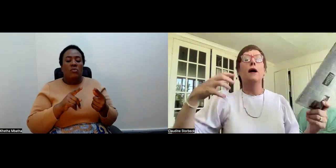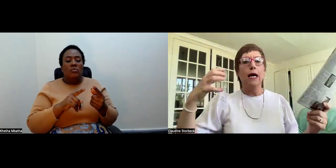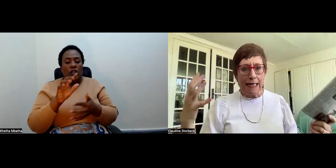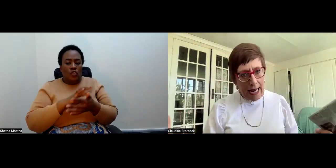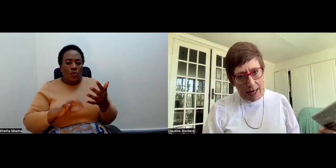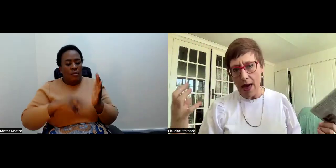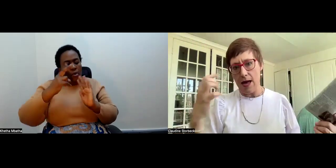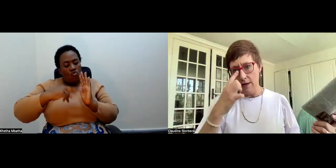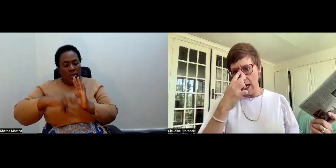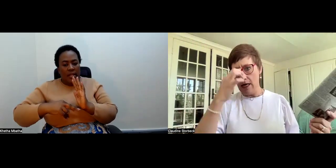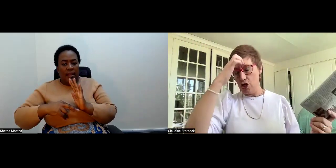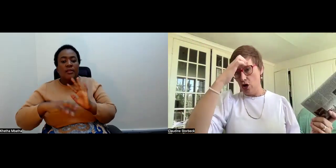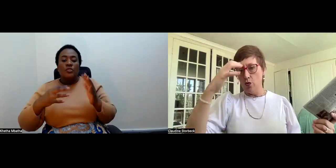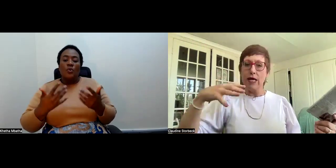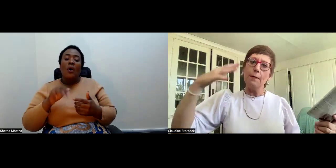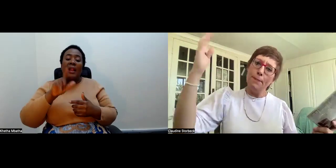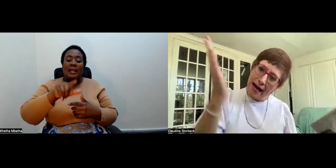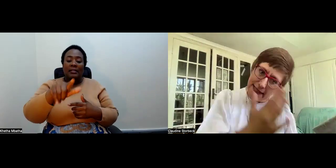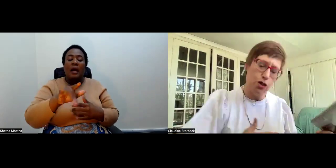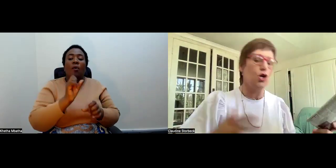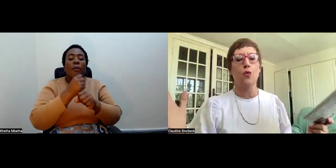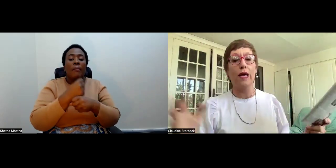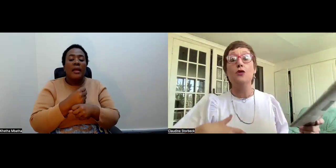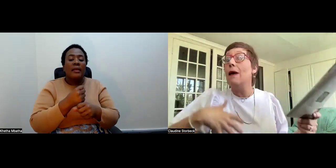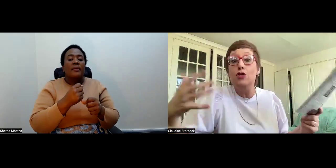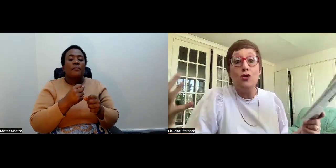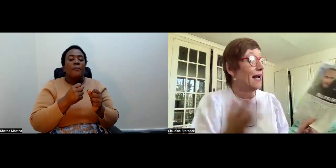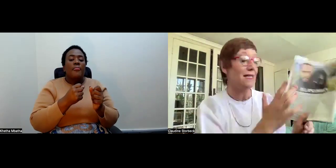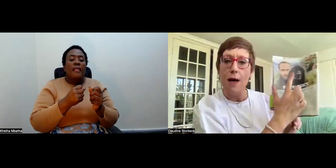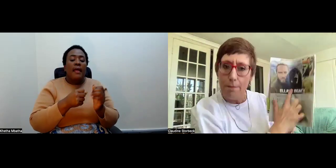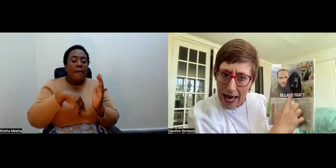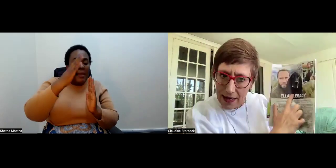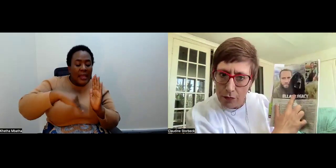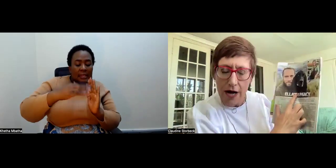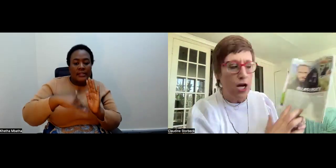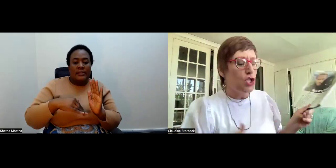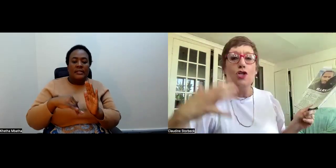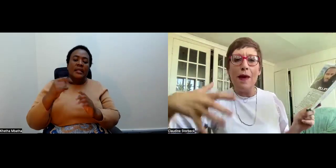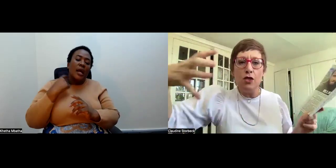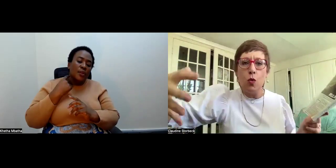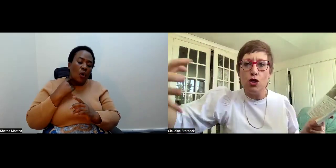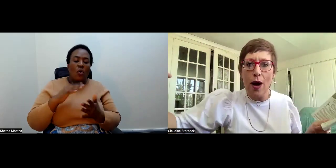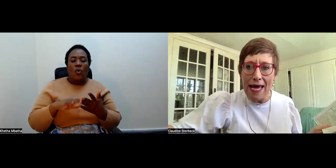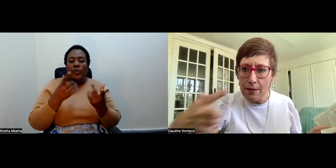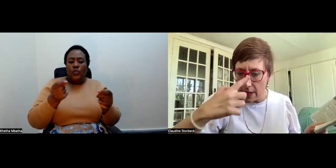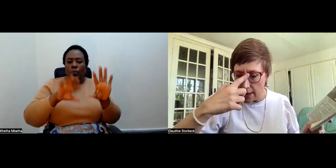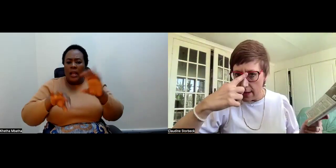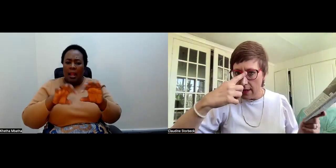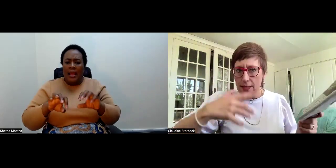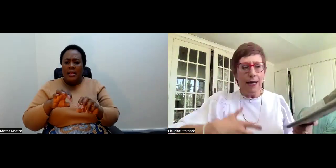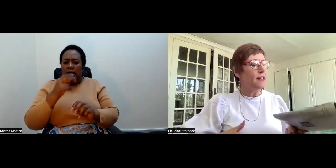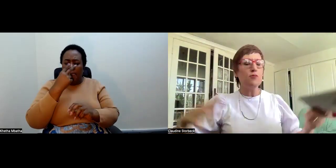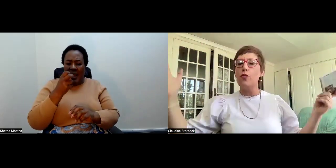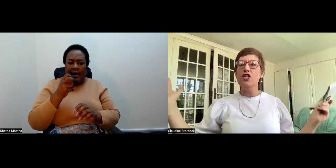do a clay man and a dog. We're going to paint a dog. We're going to maybe do colors, black and brown. So it depends what your aim